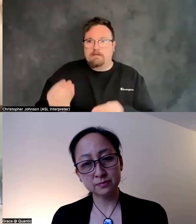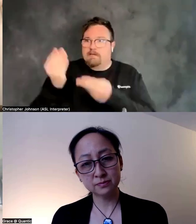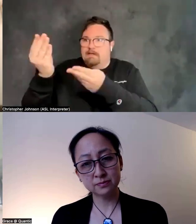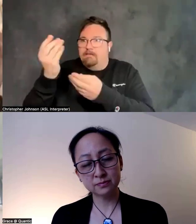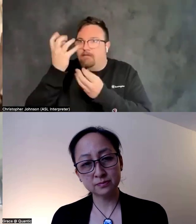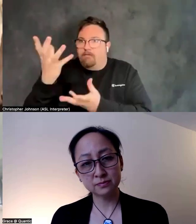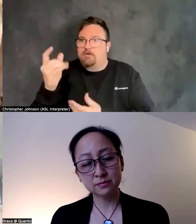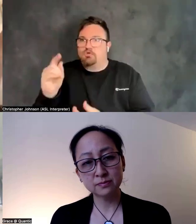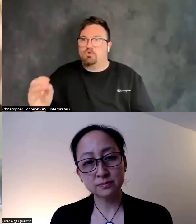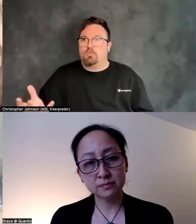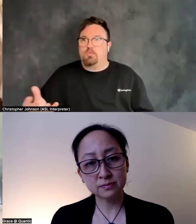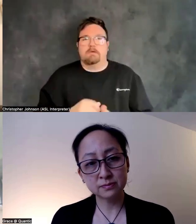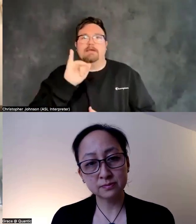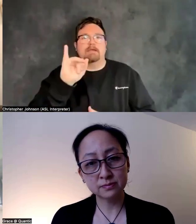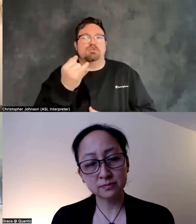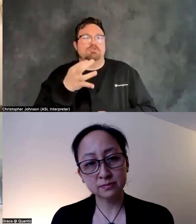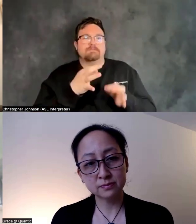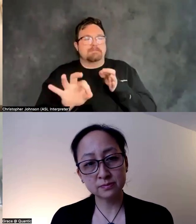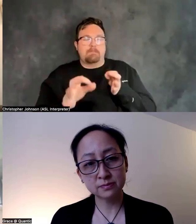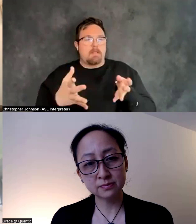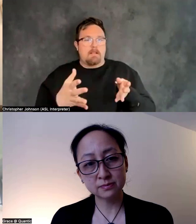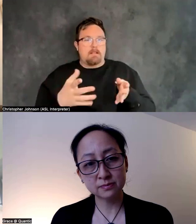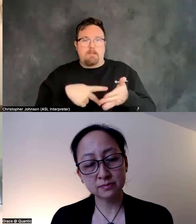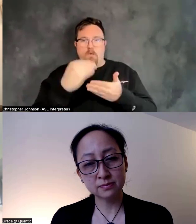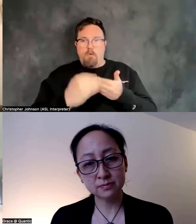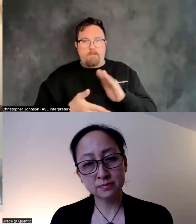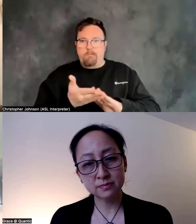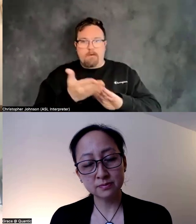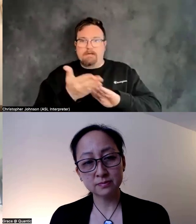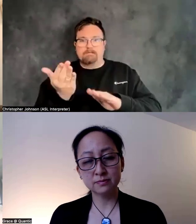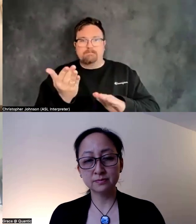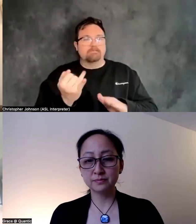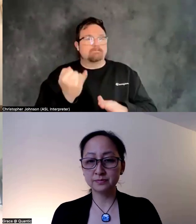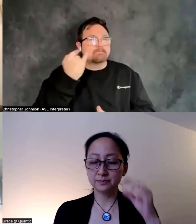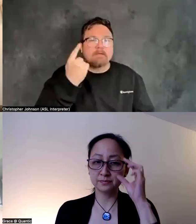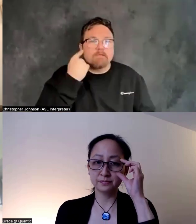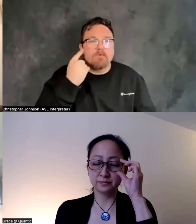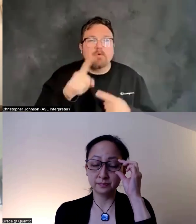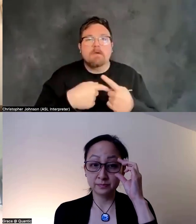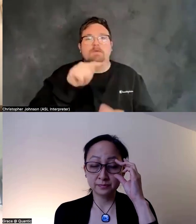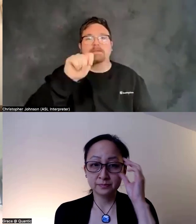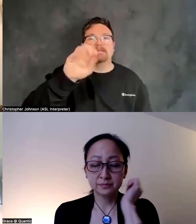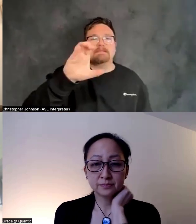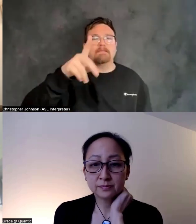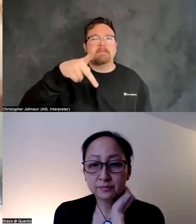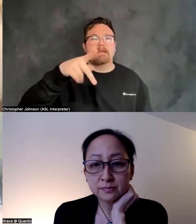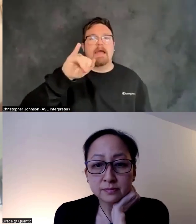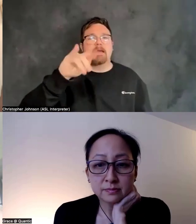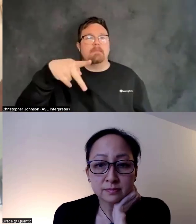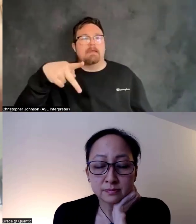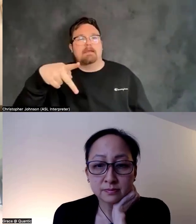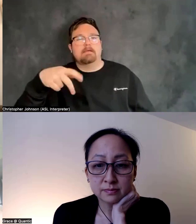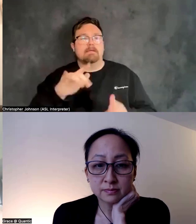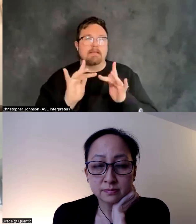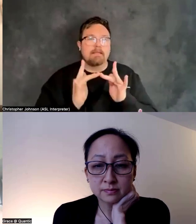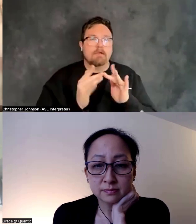a protocol running out there. Like if you've heard of TCP/IP, how the internet